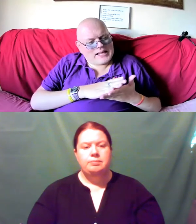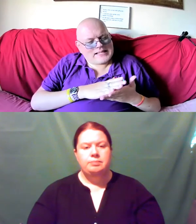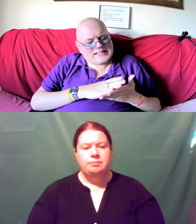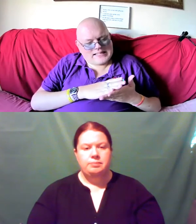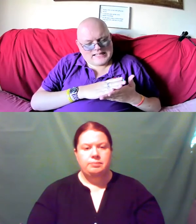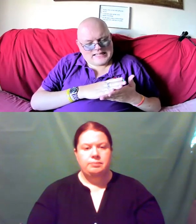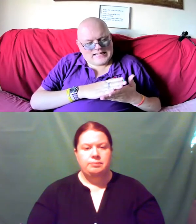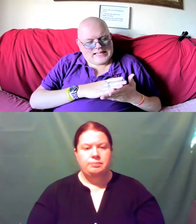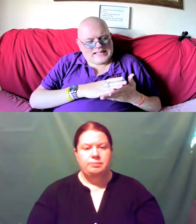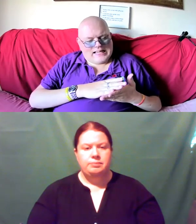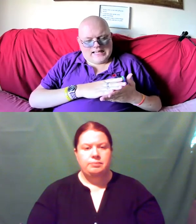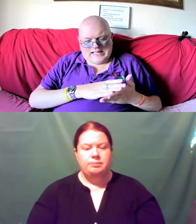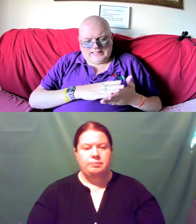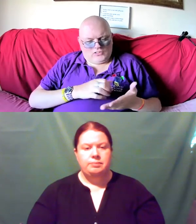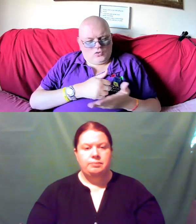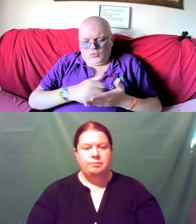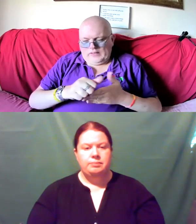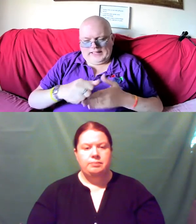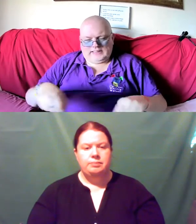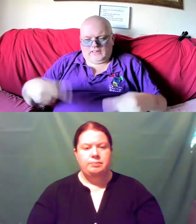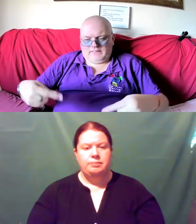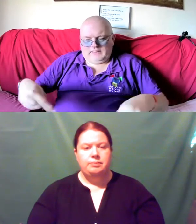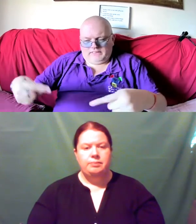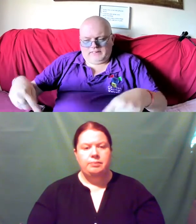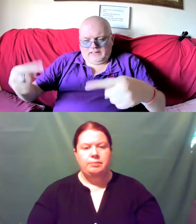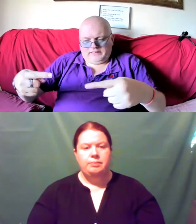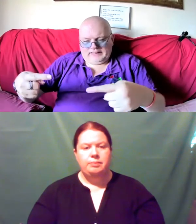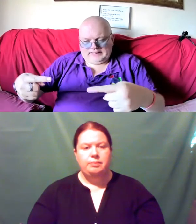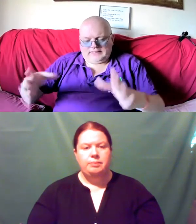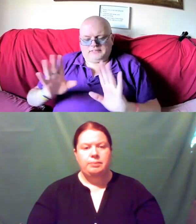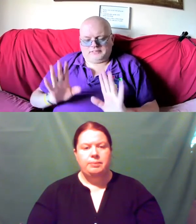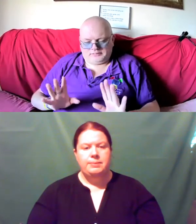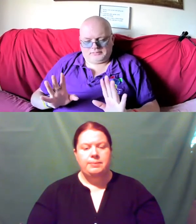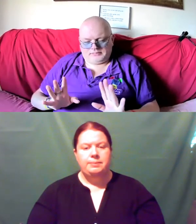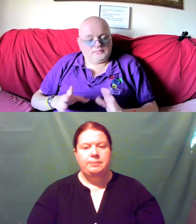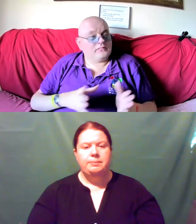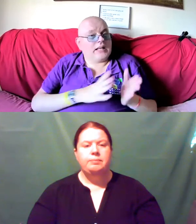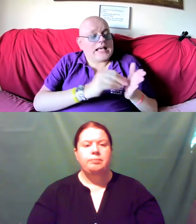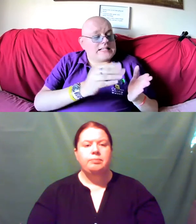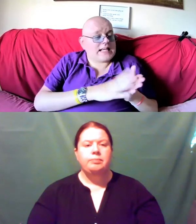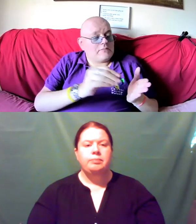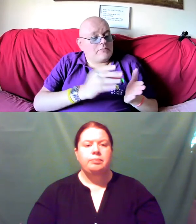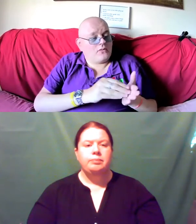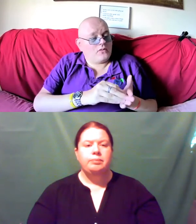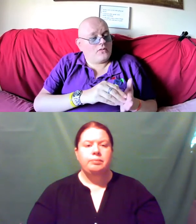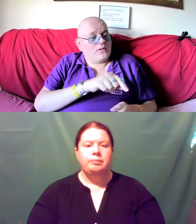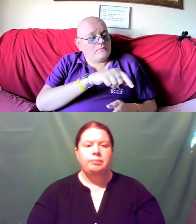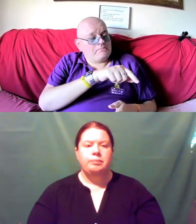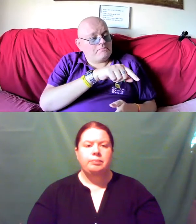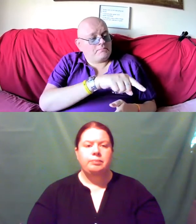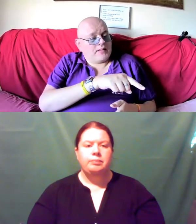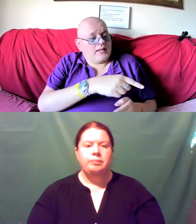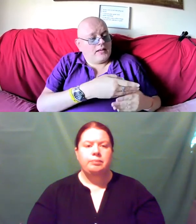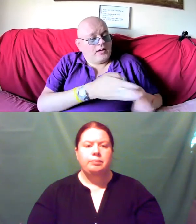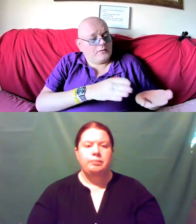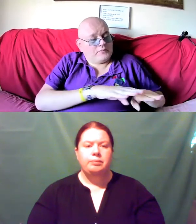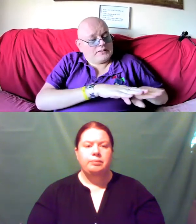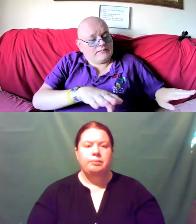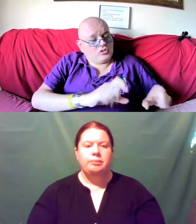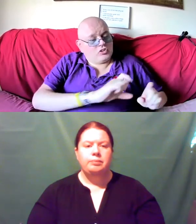perpetuating a cycle of conflict. You know, so for example, one of the conversations I've had with folk in Open Table communities